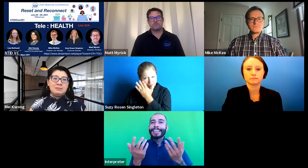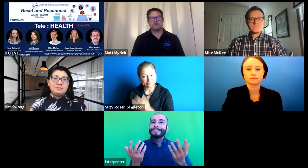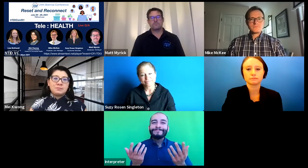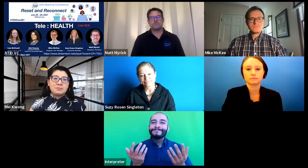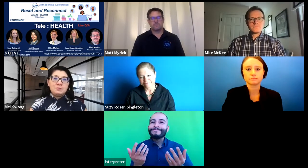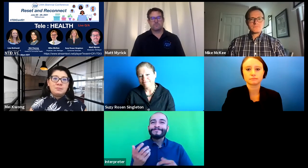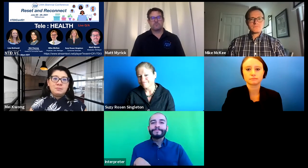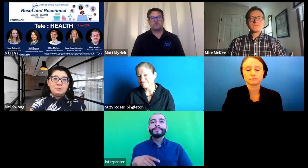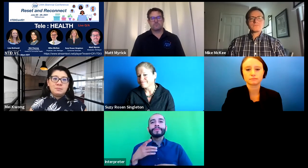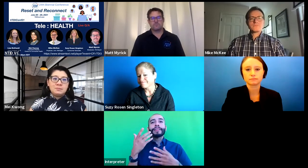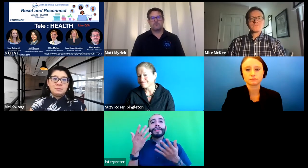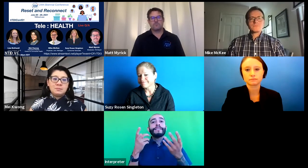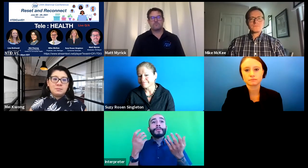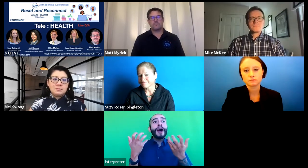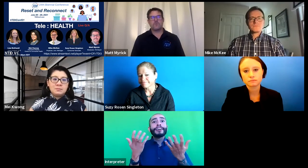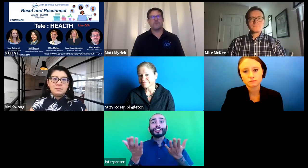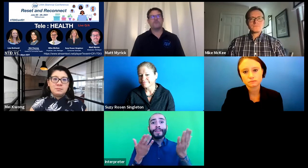technology.